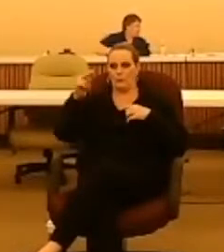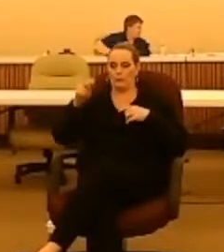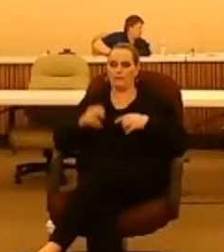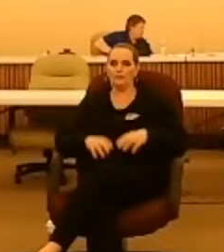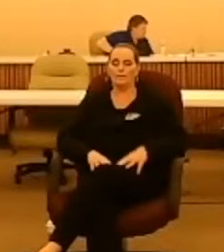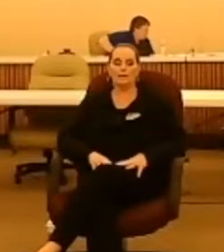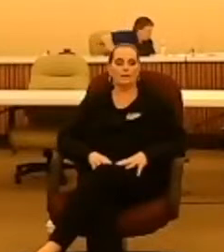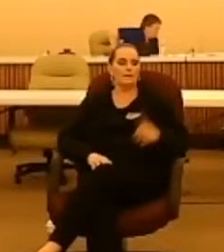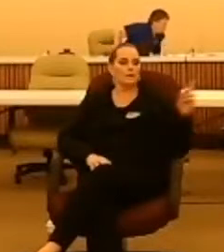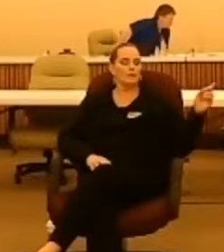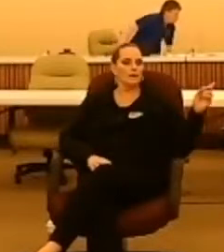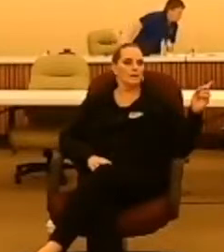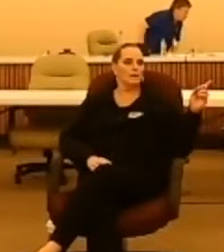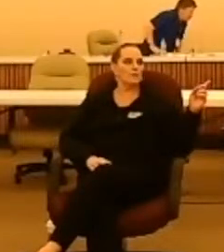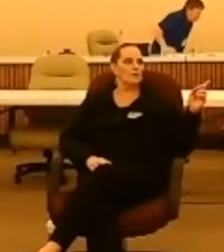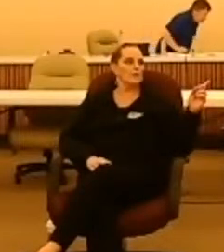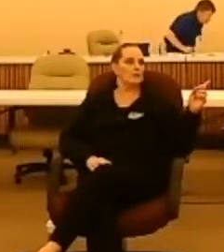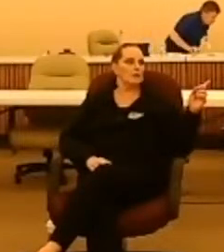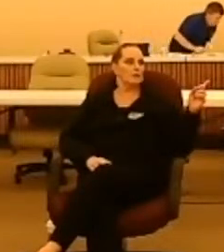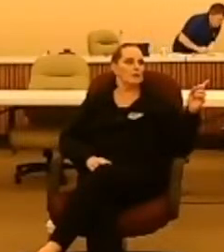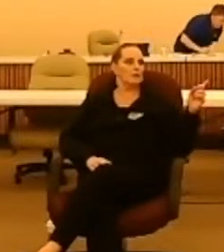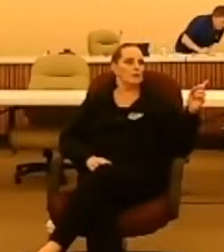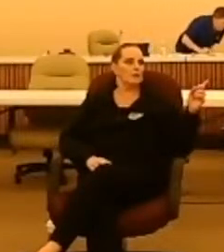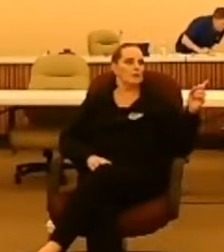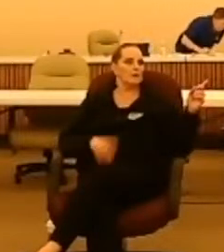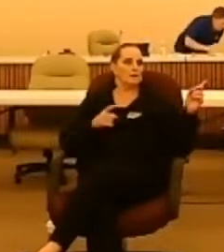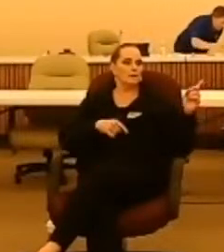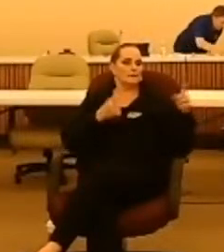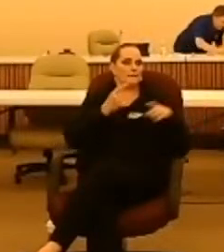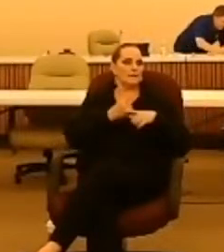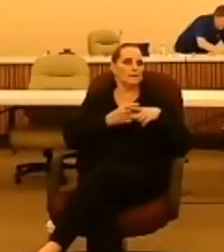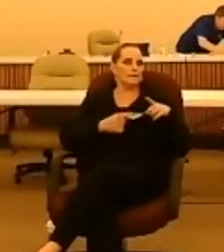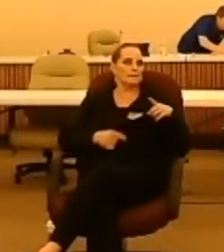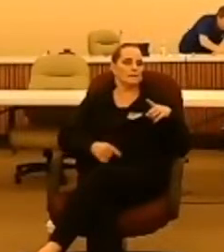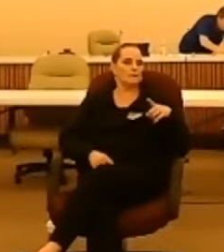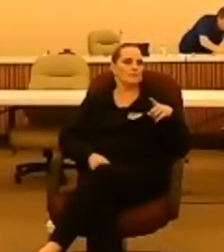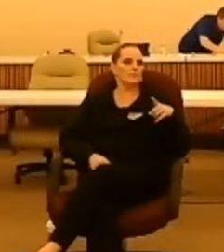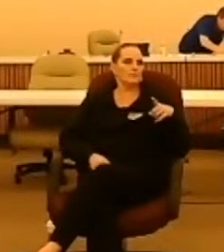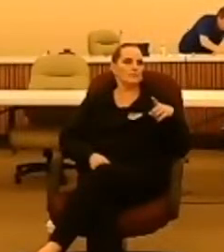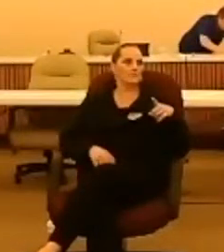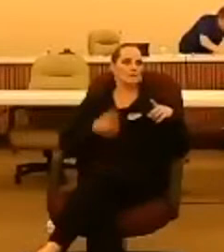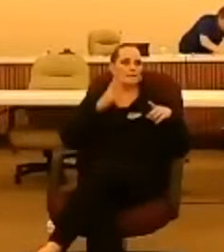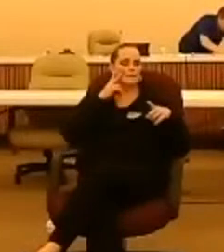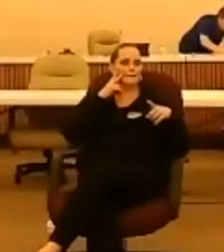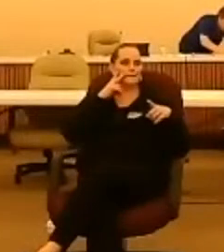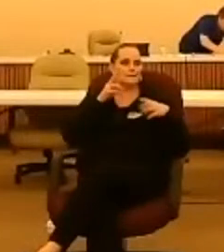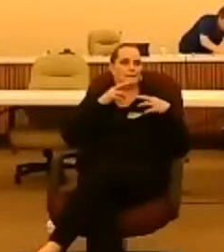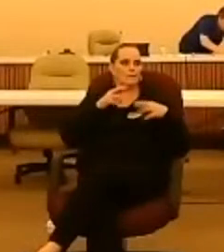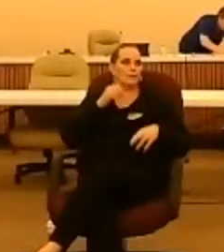So I just want, is that the correct? That's it, because see how the road goes